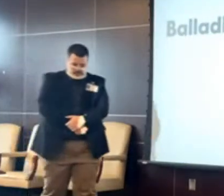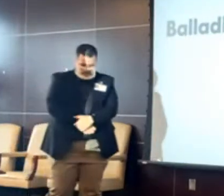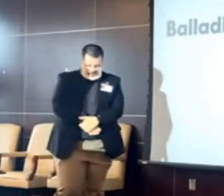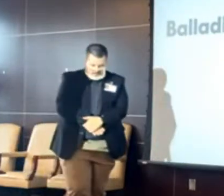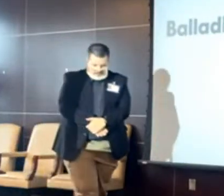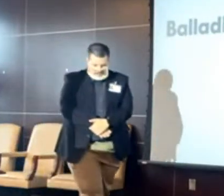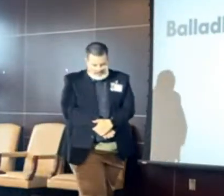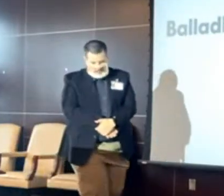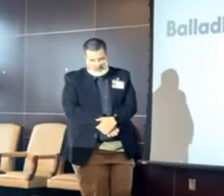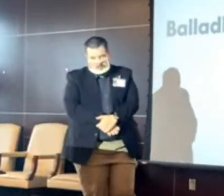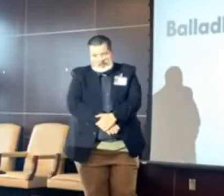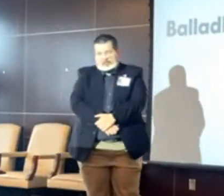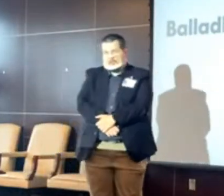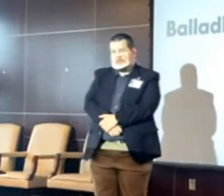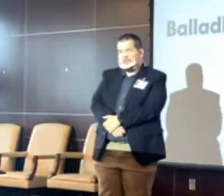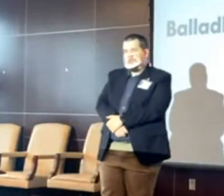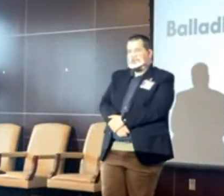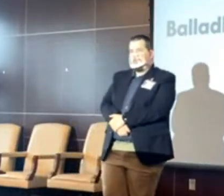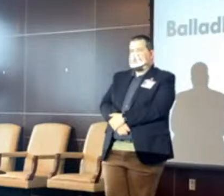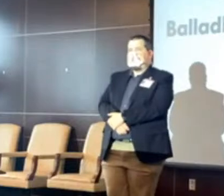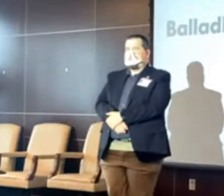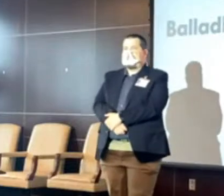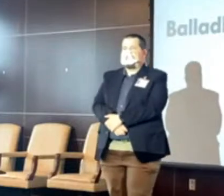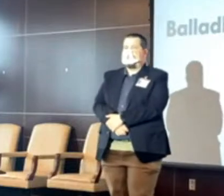Hello. Yes. Let me set up.